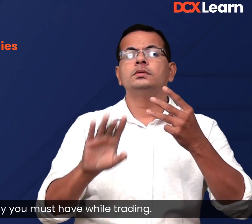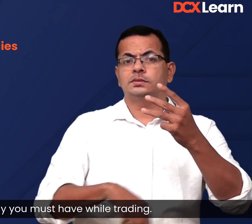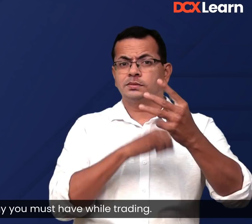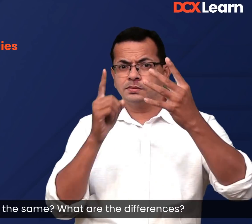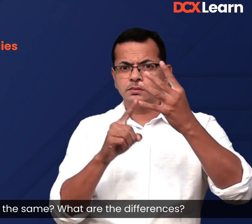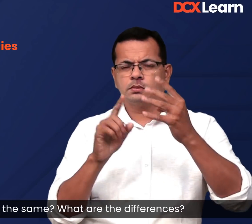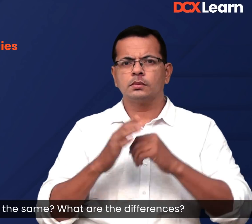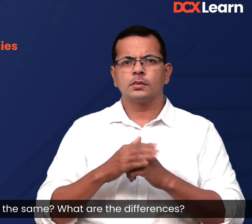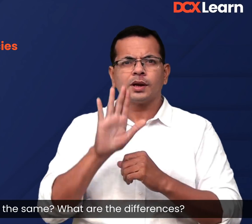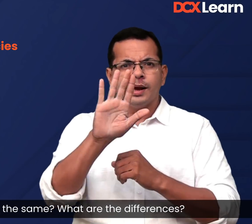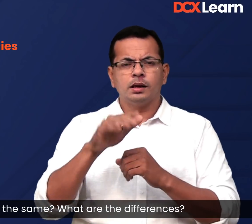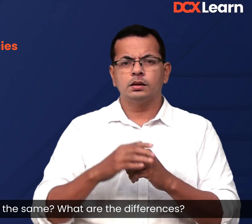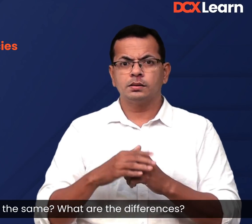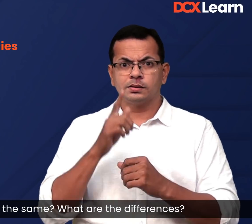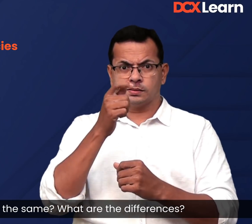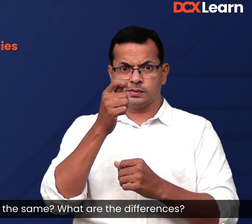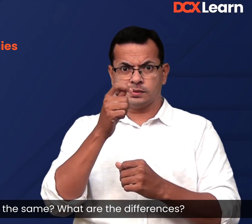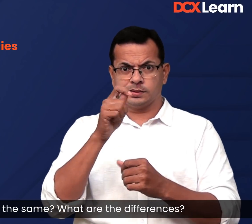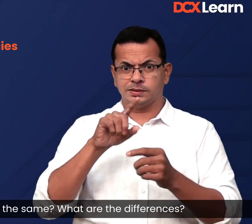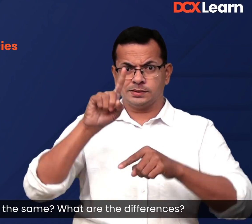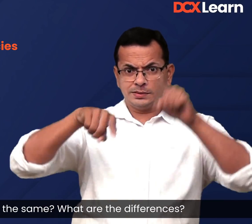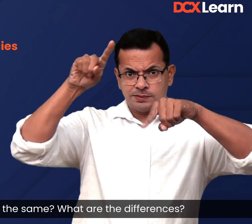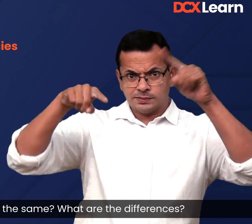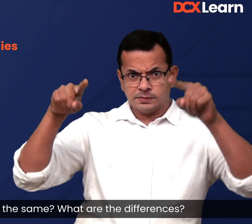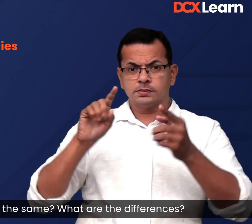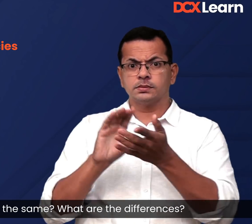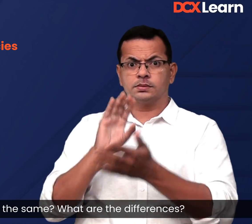is trading and investing the same what are the differences